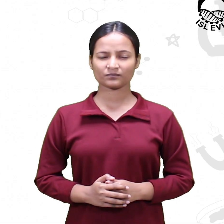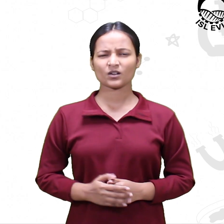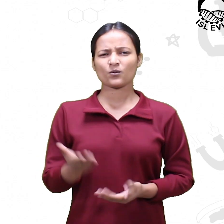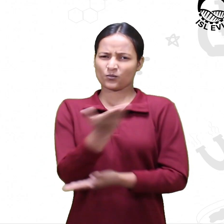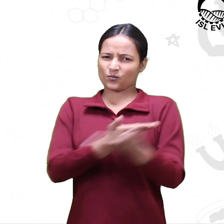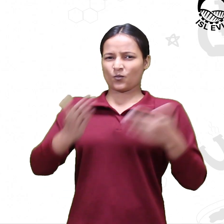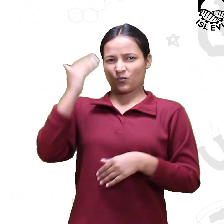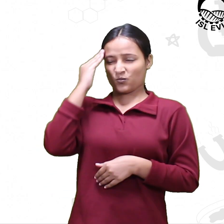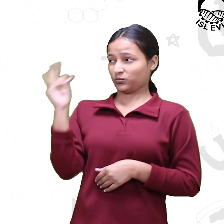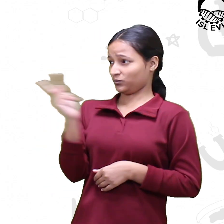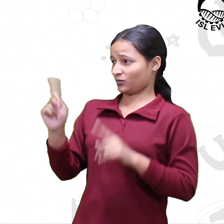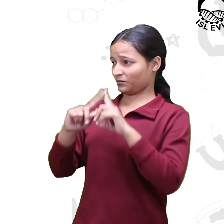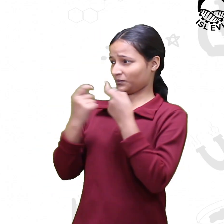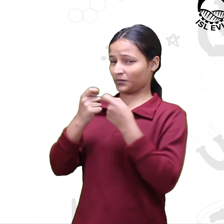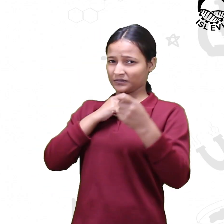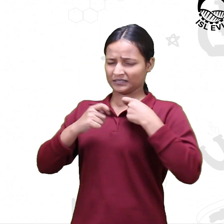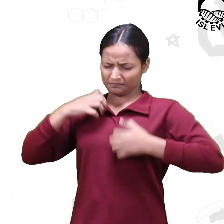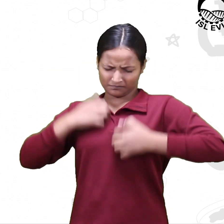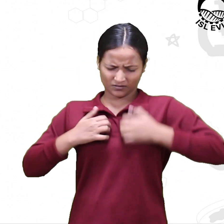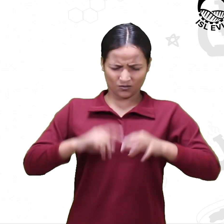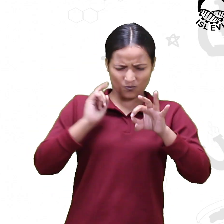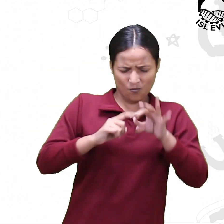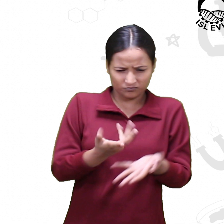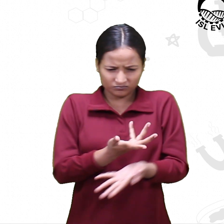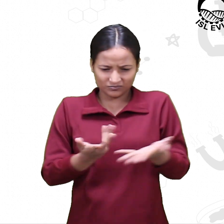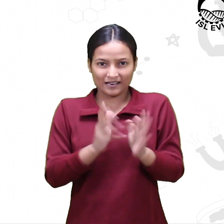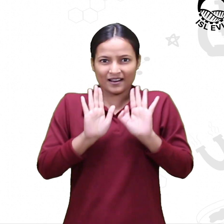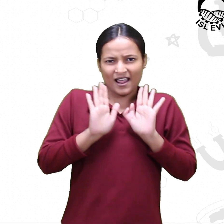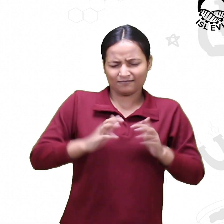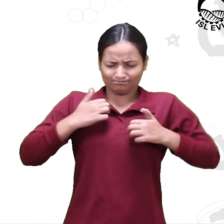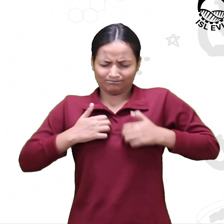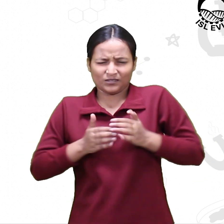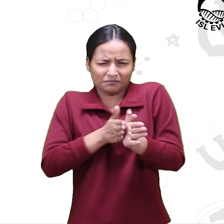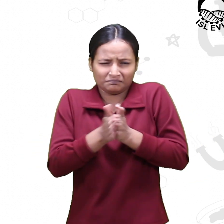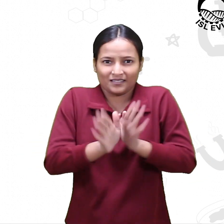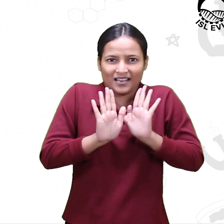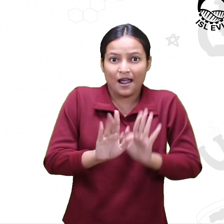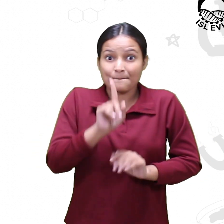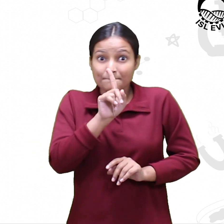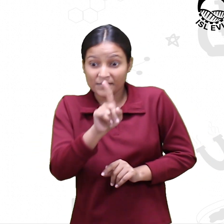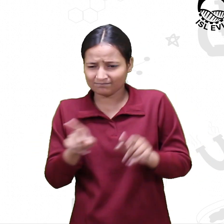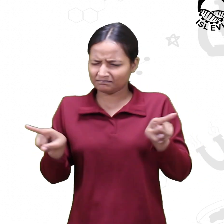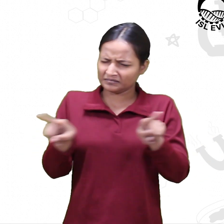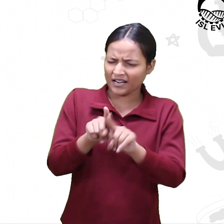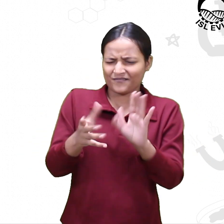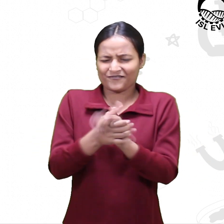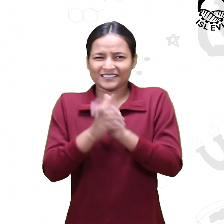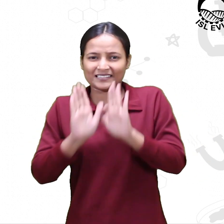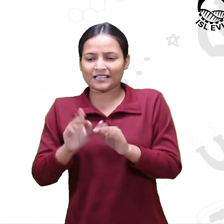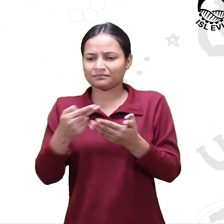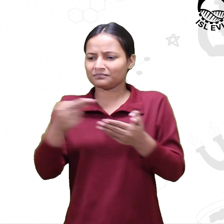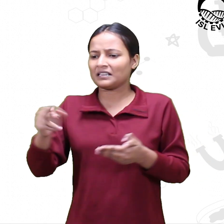Utsuka and Jigyasa are curious observers. We know that. Now they also have curious